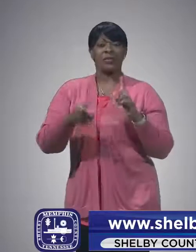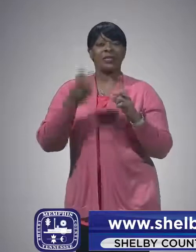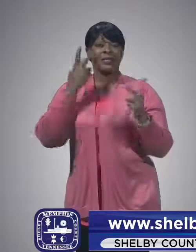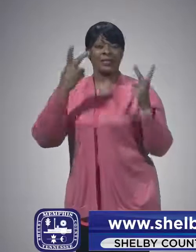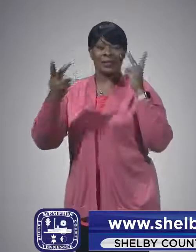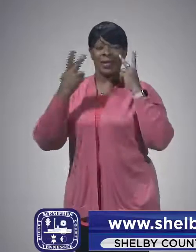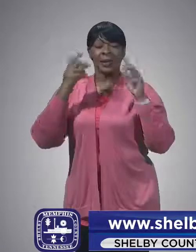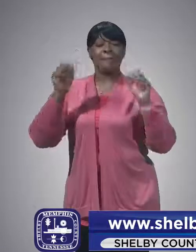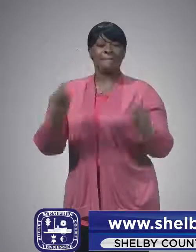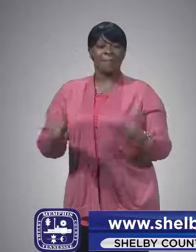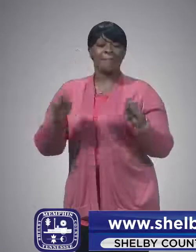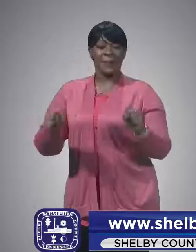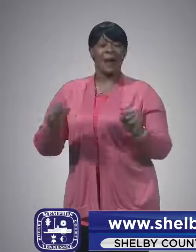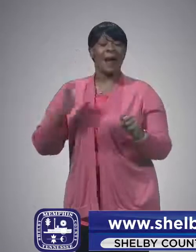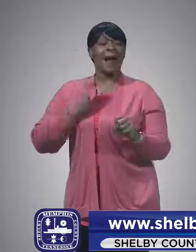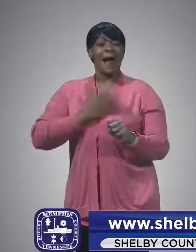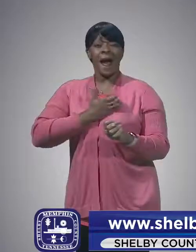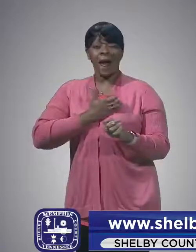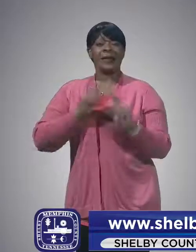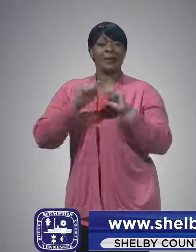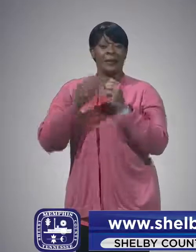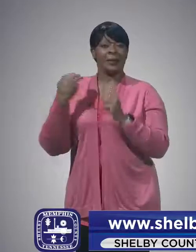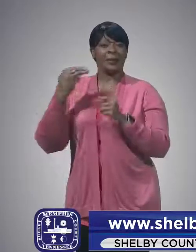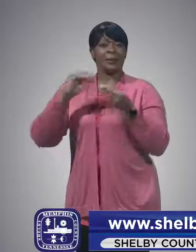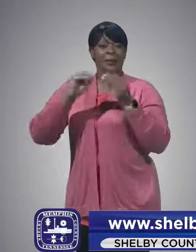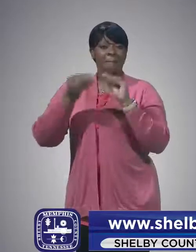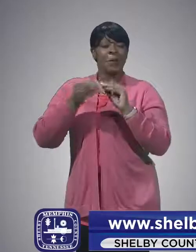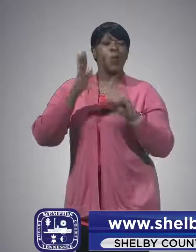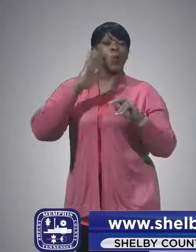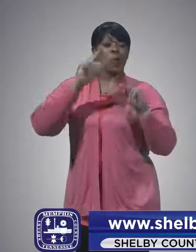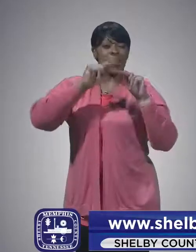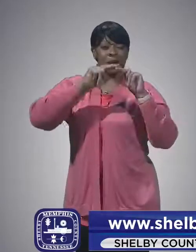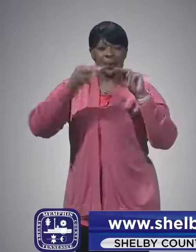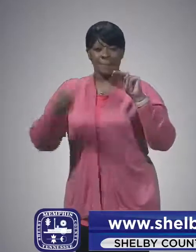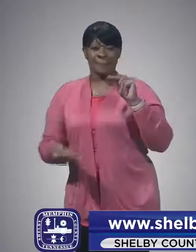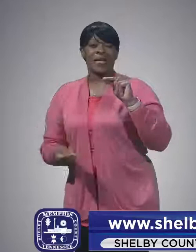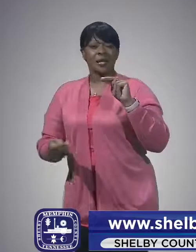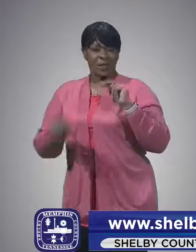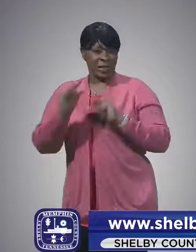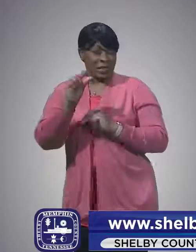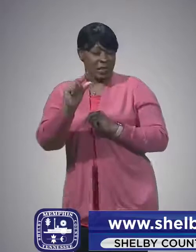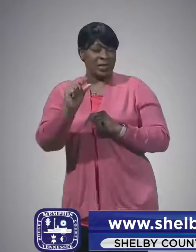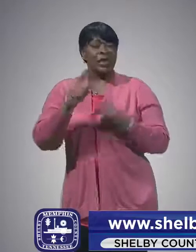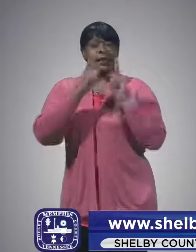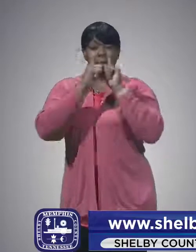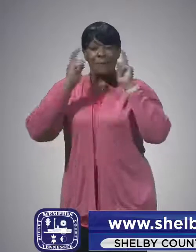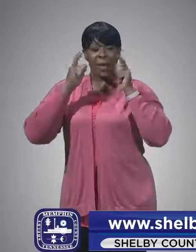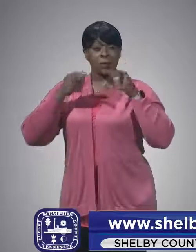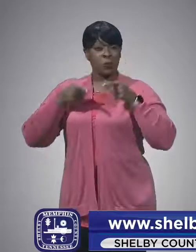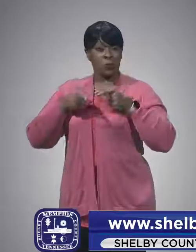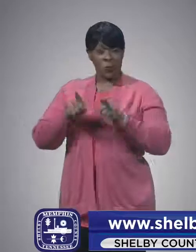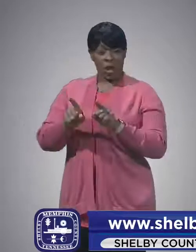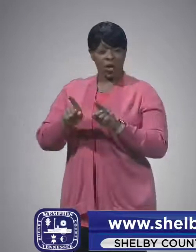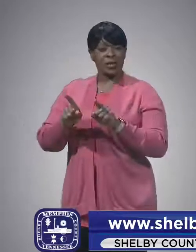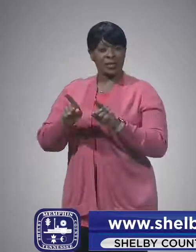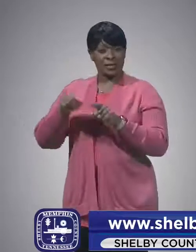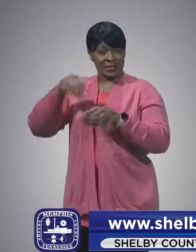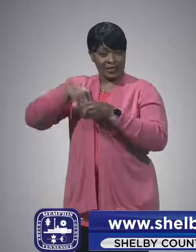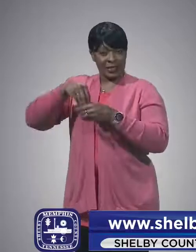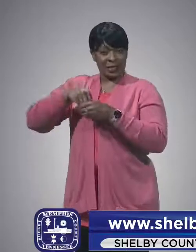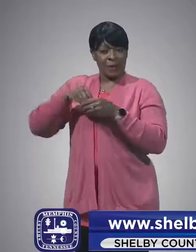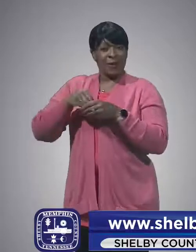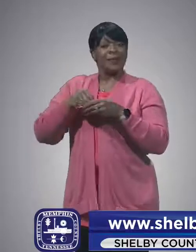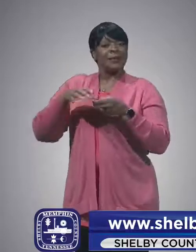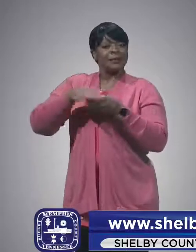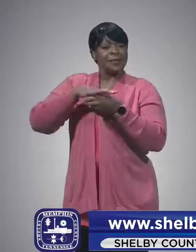that possibly that RT number start to come down a little bit. The masking that we've asked to be done in indoor